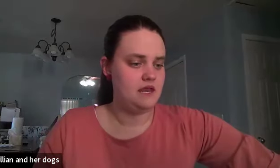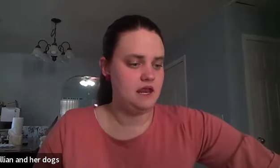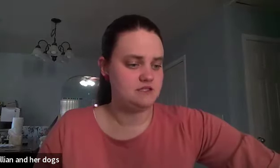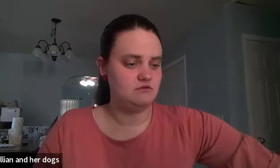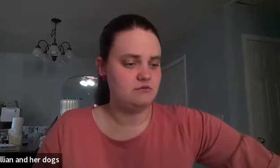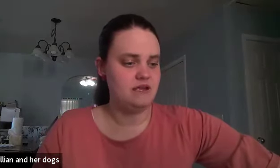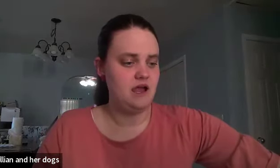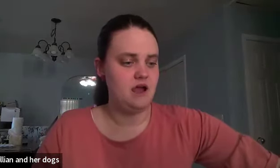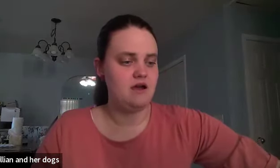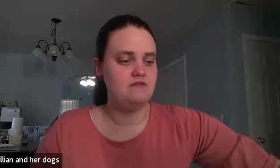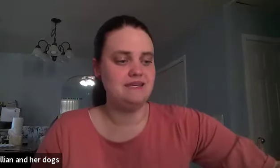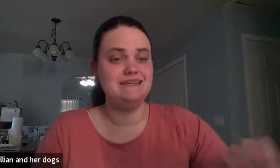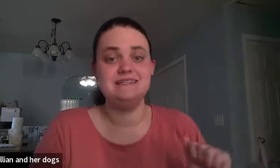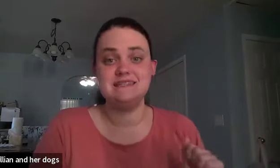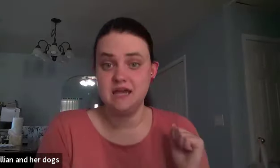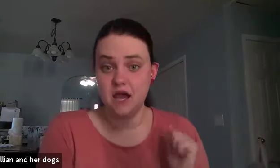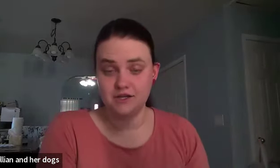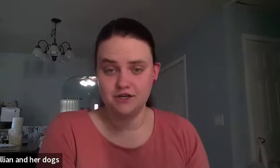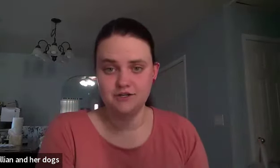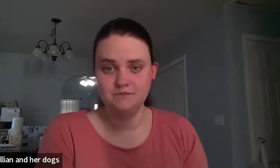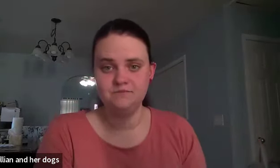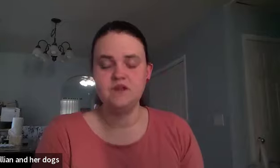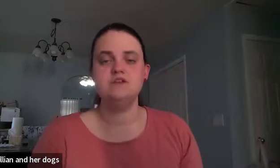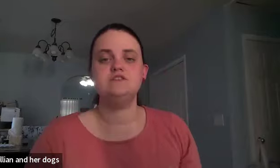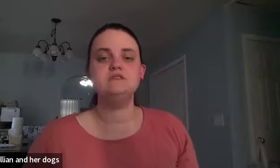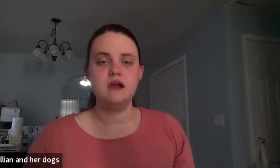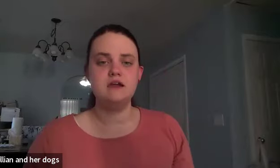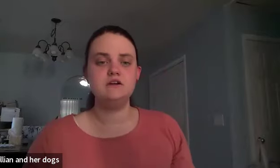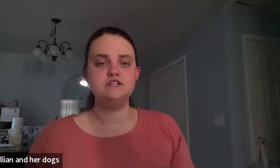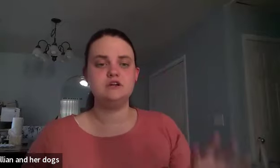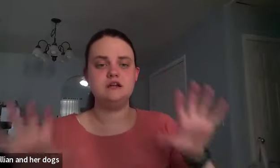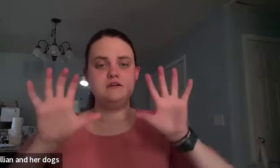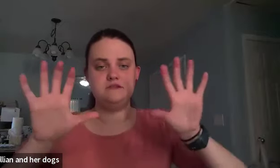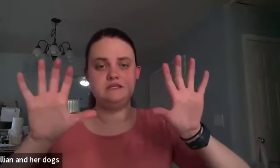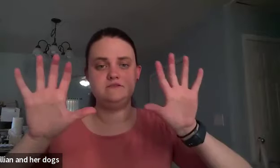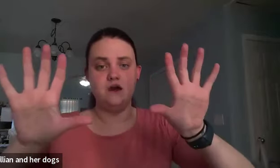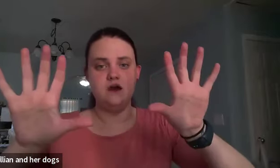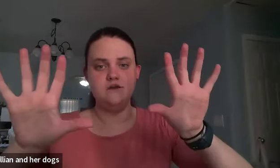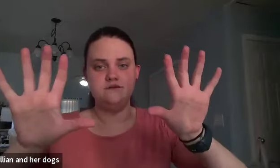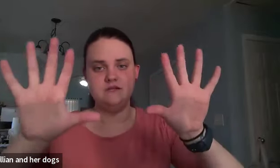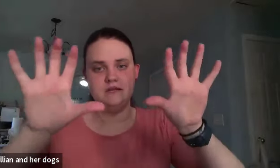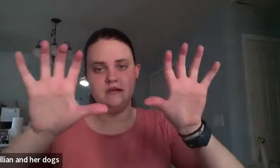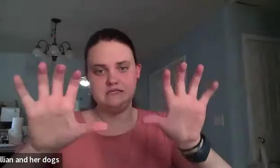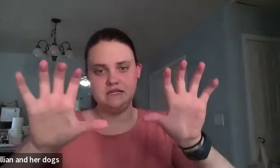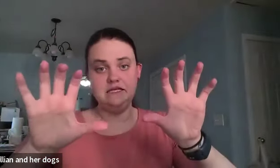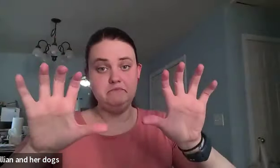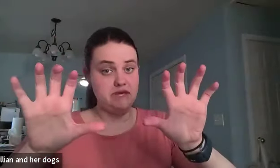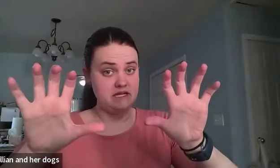The next one we have is tiger. So tiger is you're going to have these 5s slightly